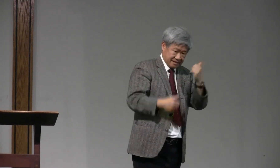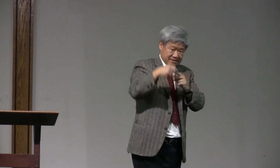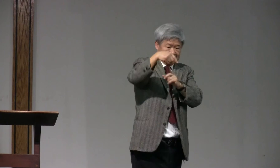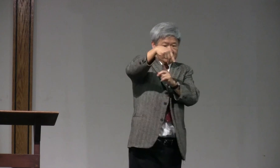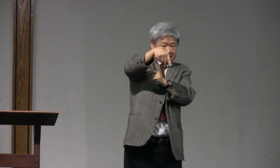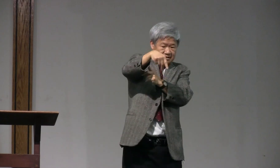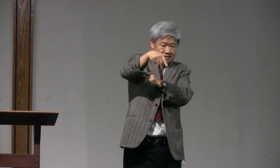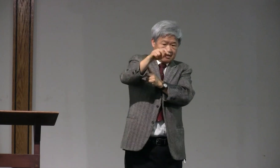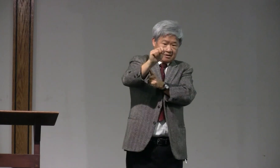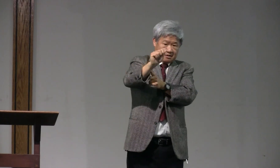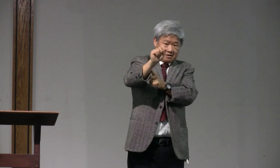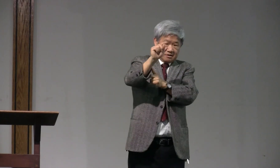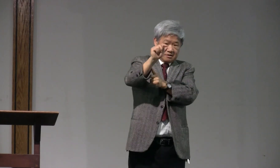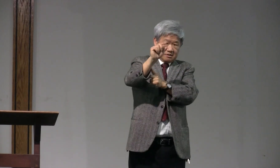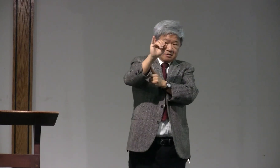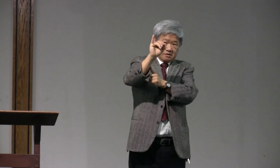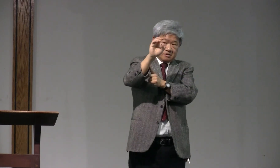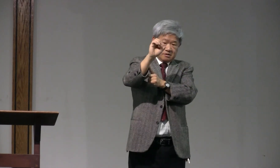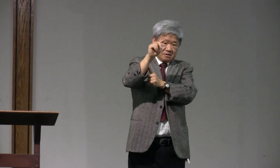makes mistakes because